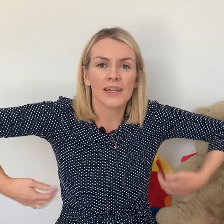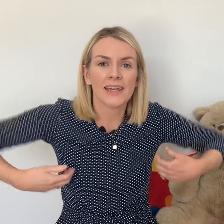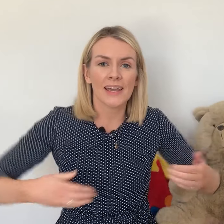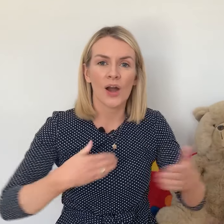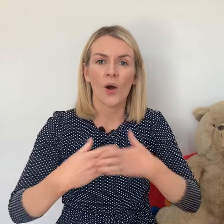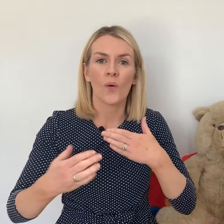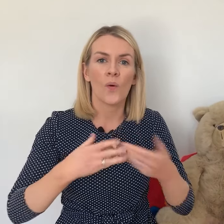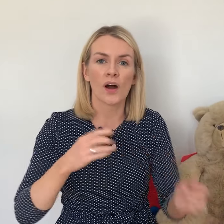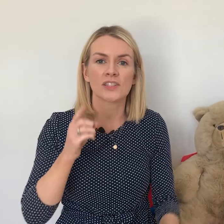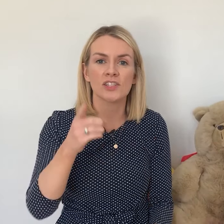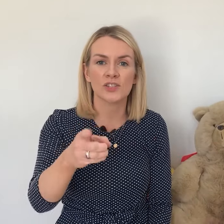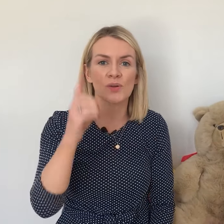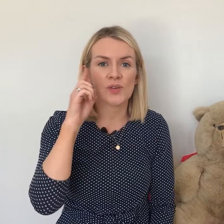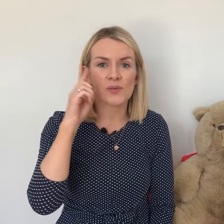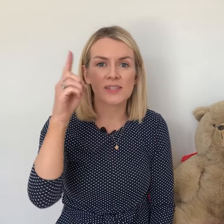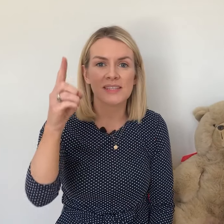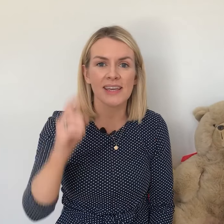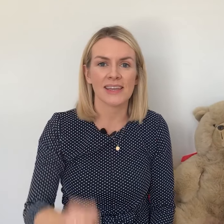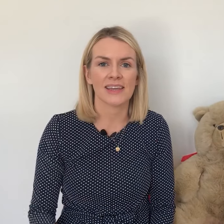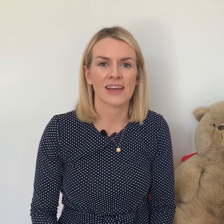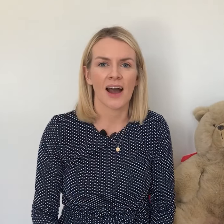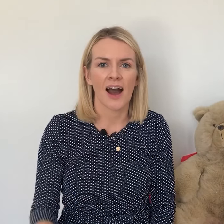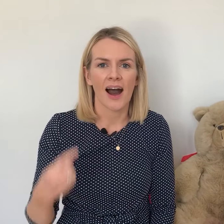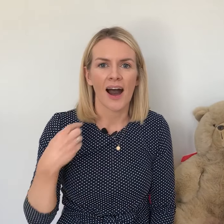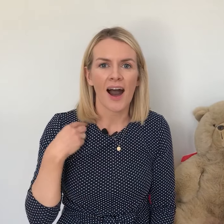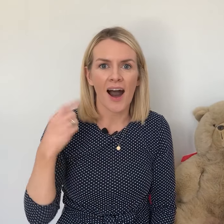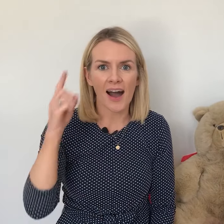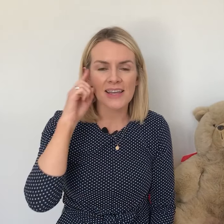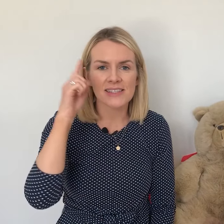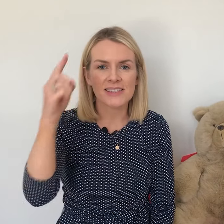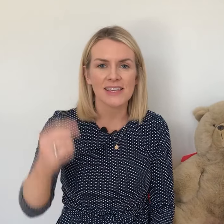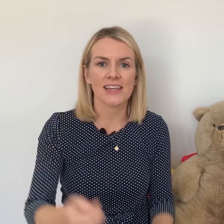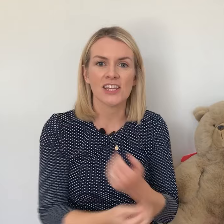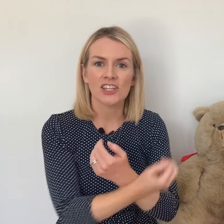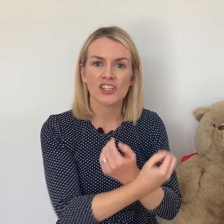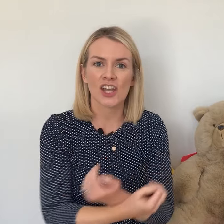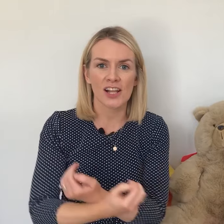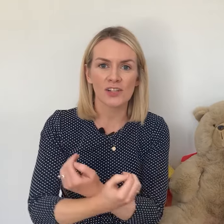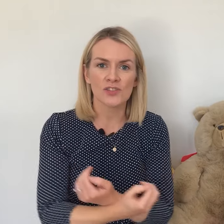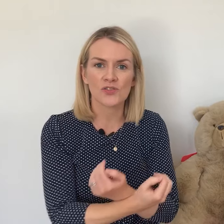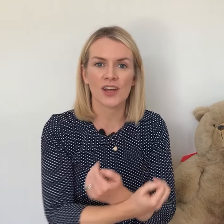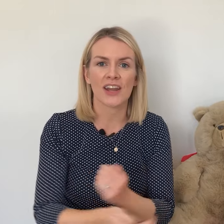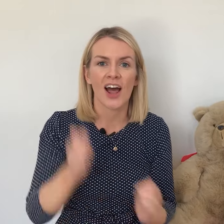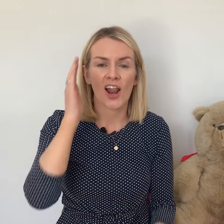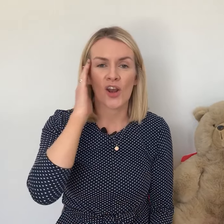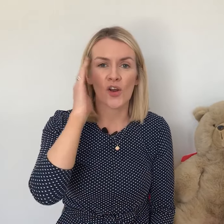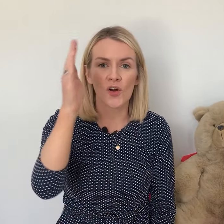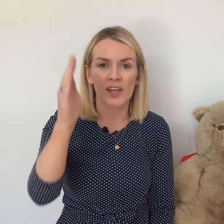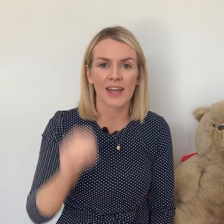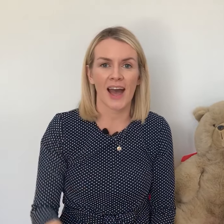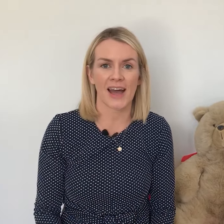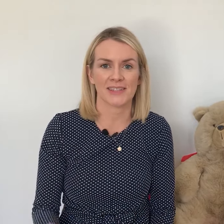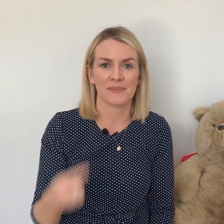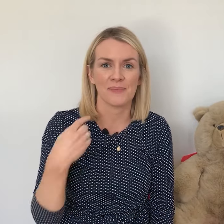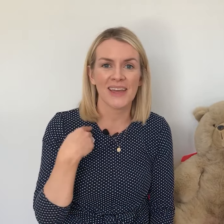Monkey, what do you see? I see children looking at me.